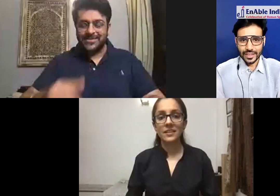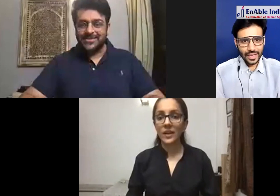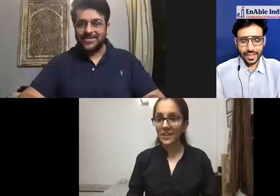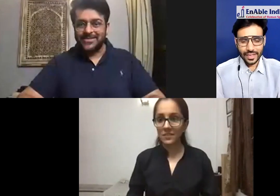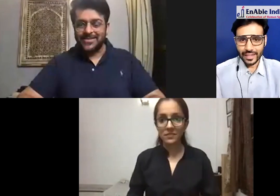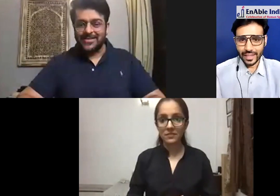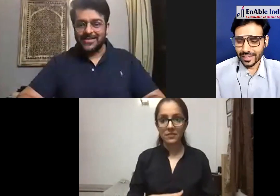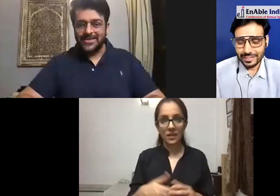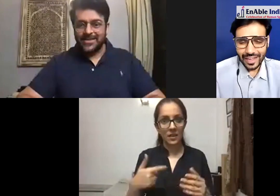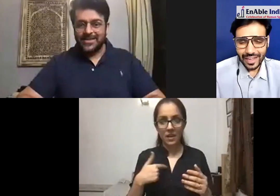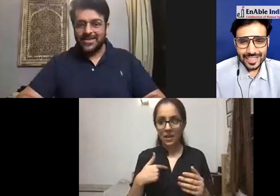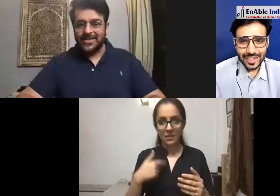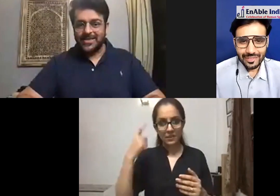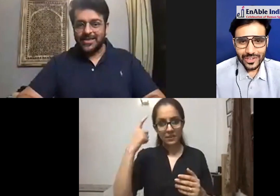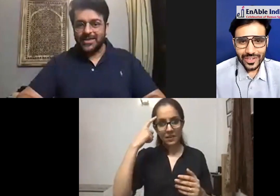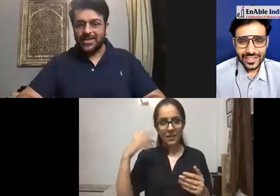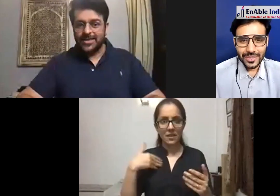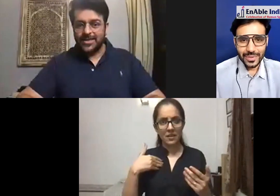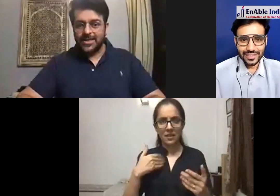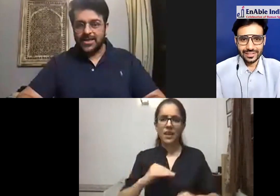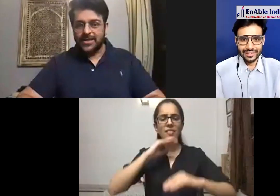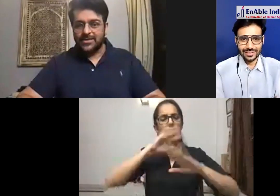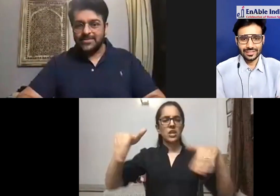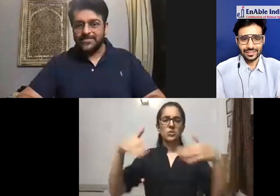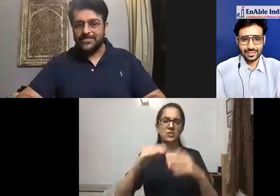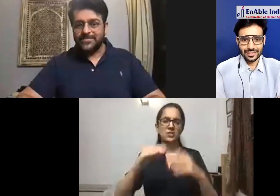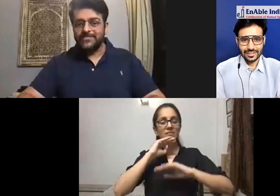Yeah. I think that's enough introduction. You can.